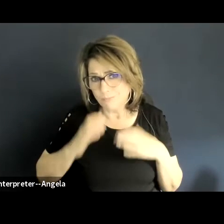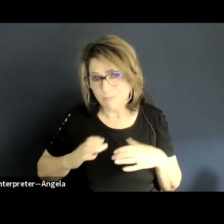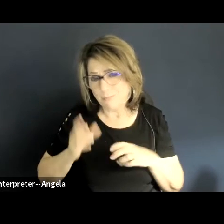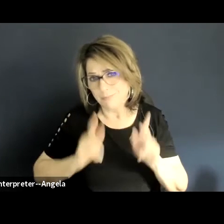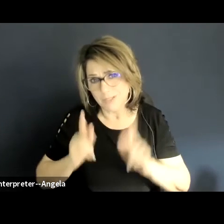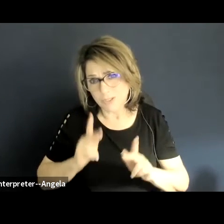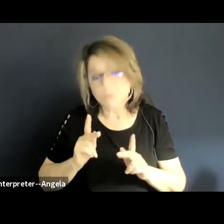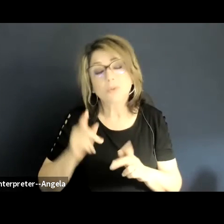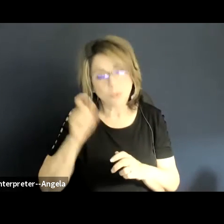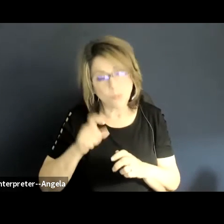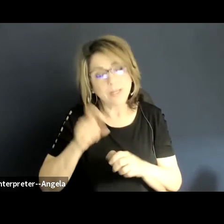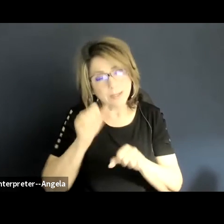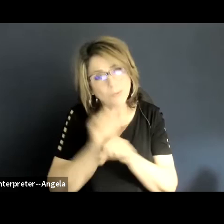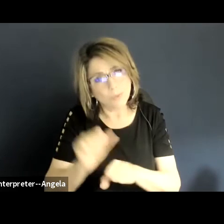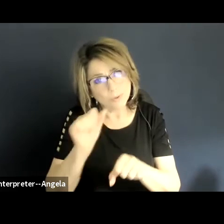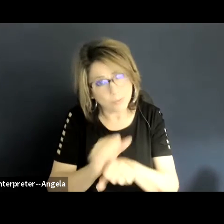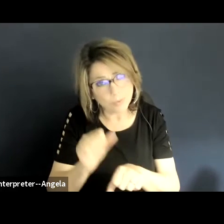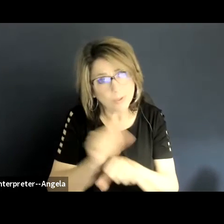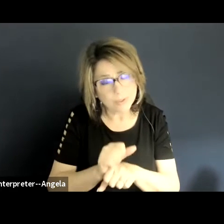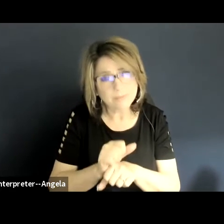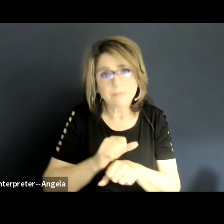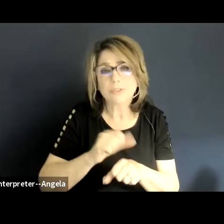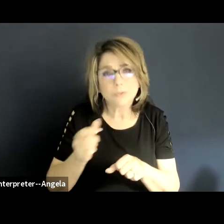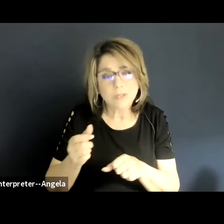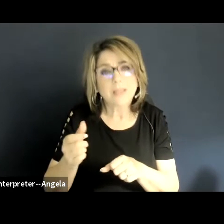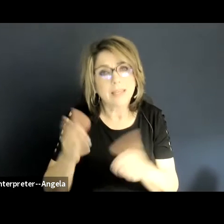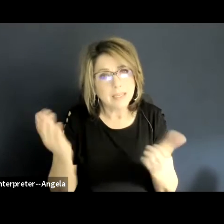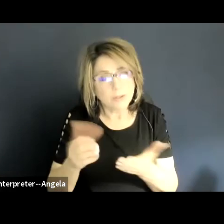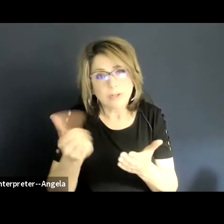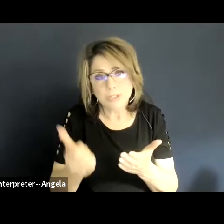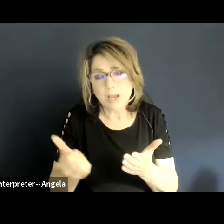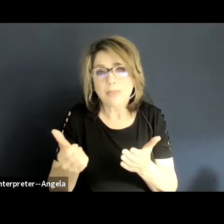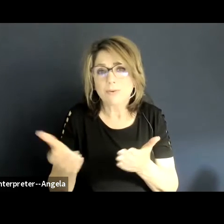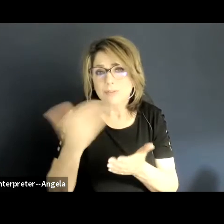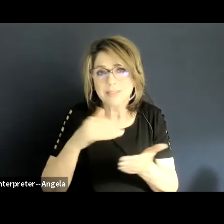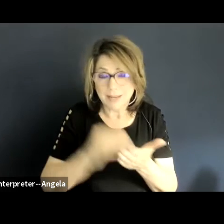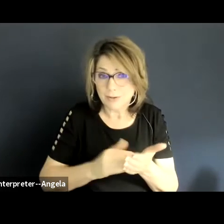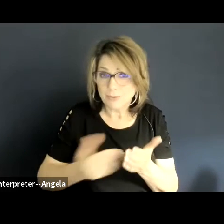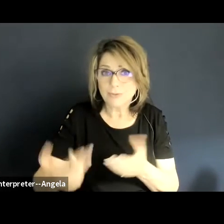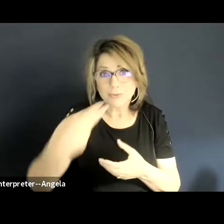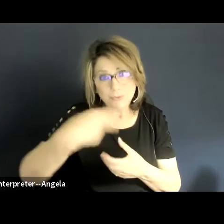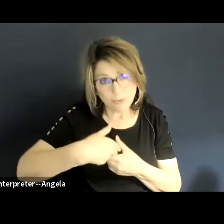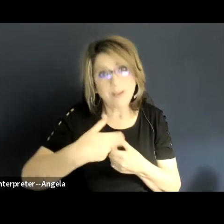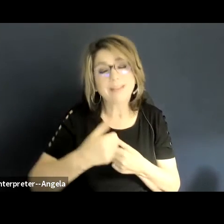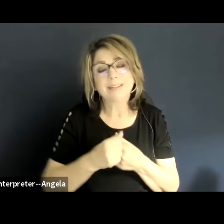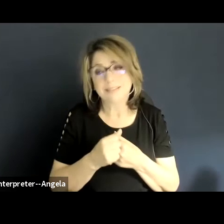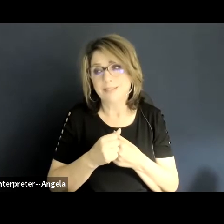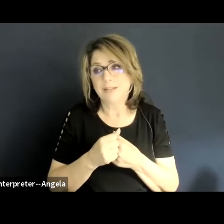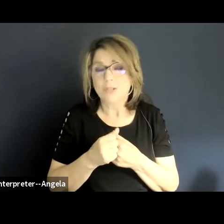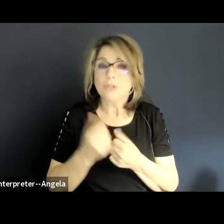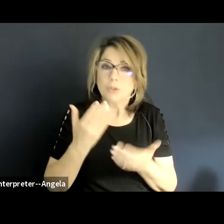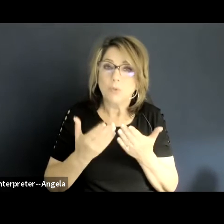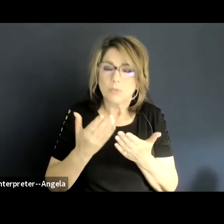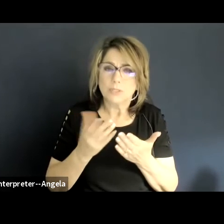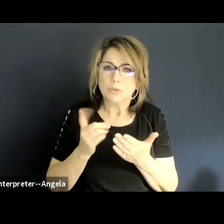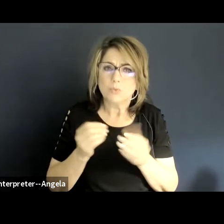bit of work to do to bring some more centers on board. And, you know, so we're going to be doing a little bit more work with